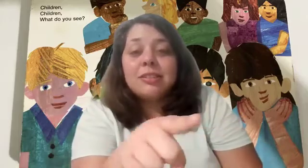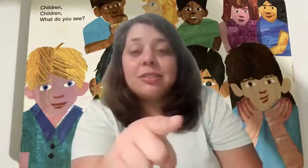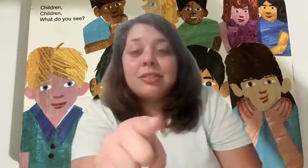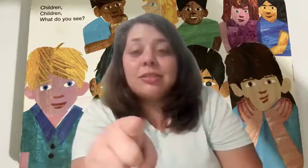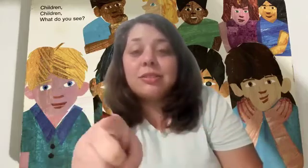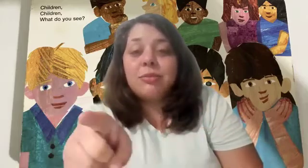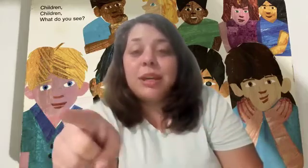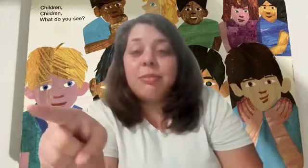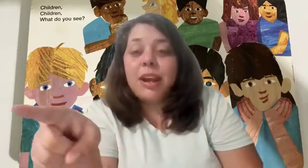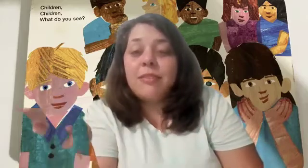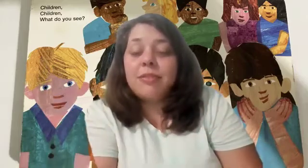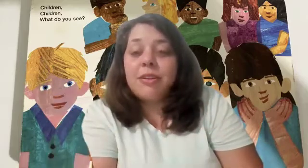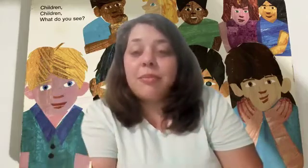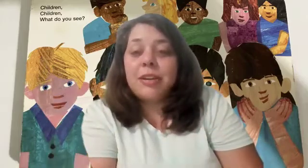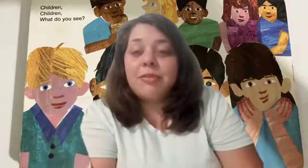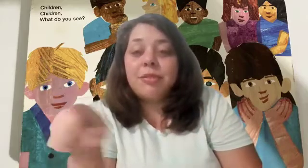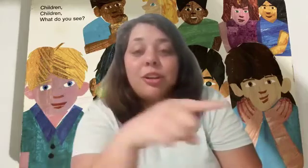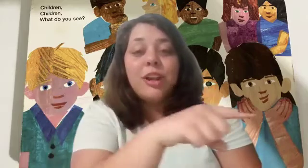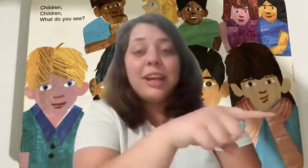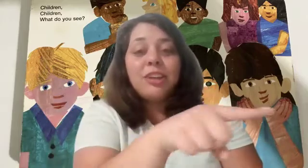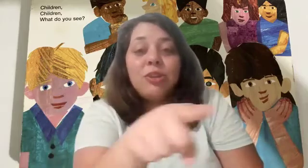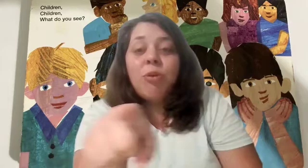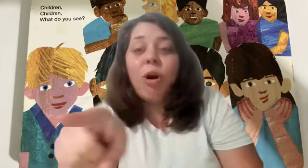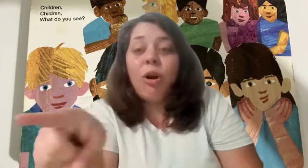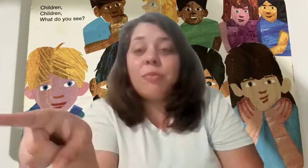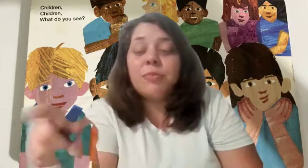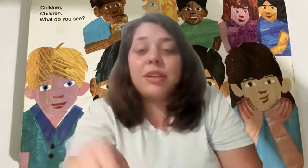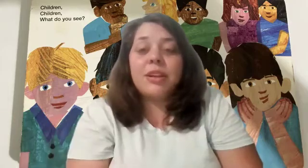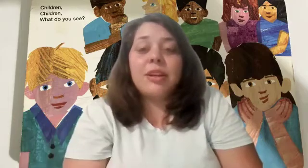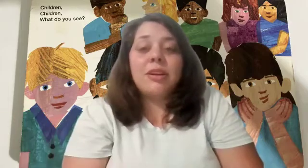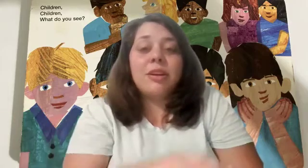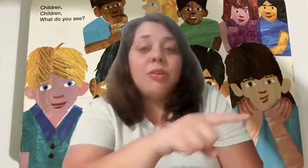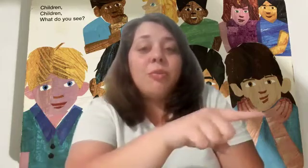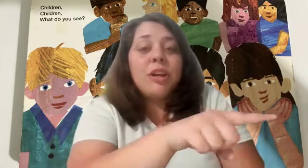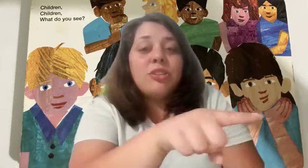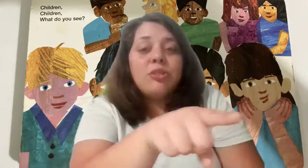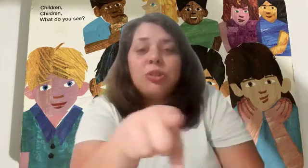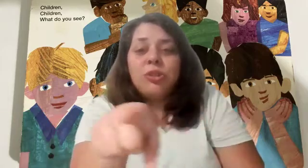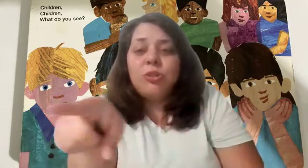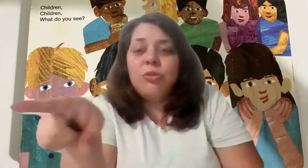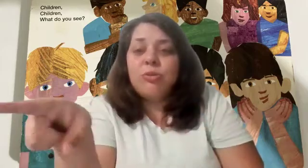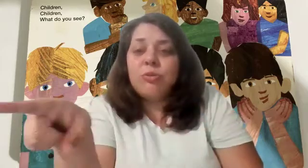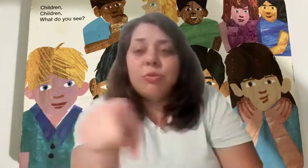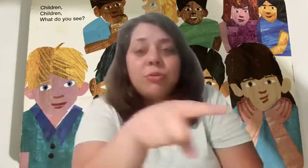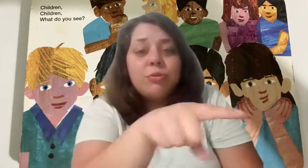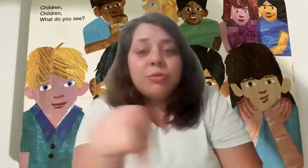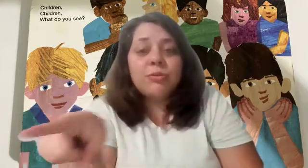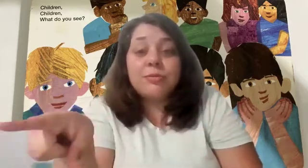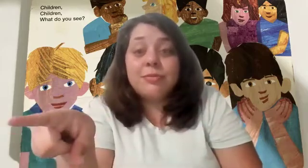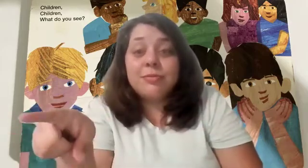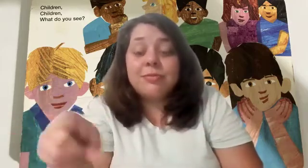I sweep right in front of me for like you all. What do you